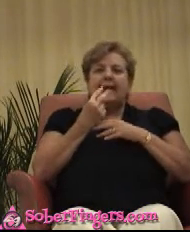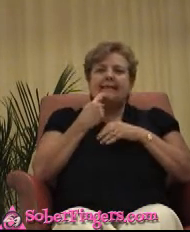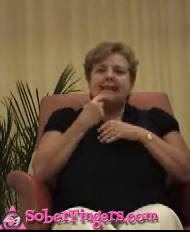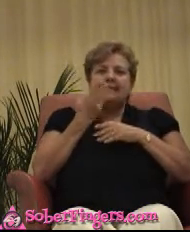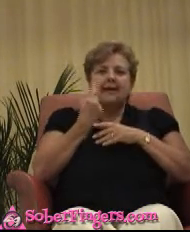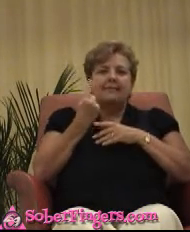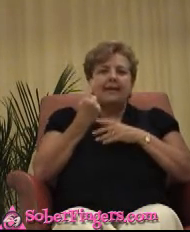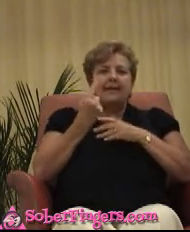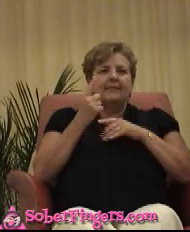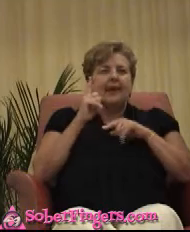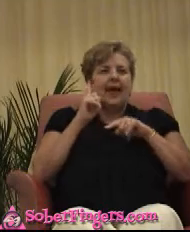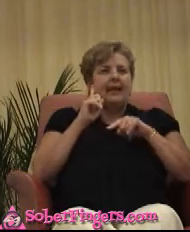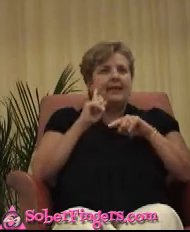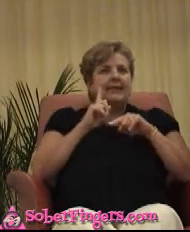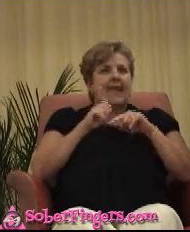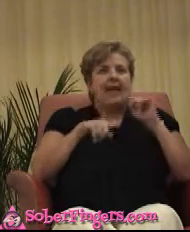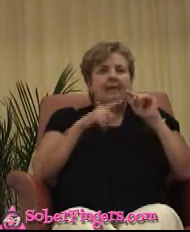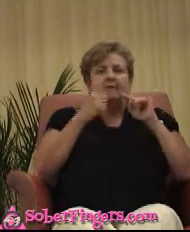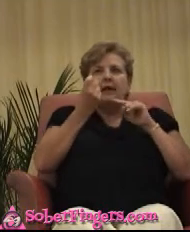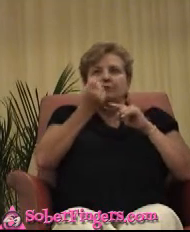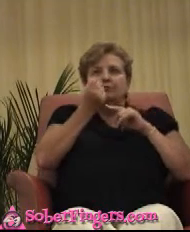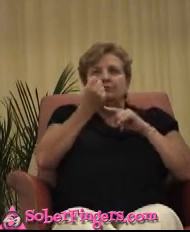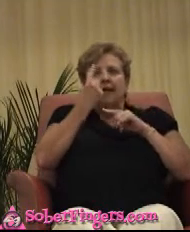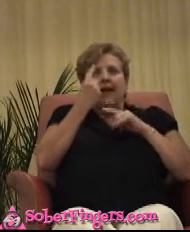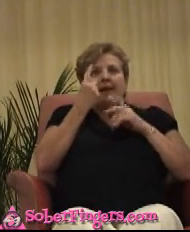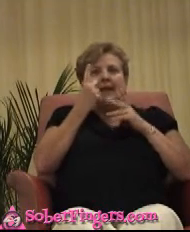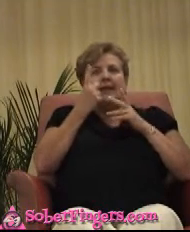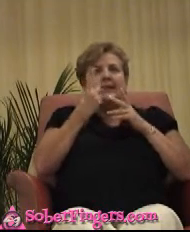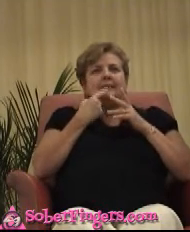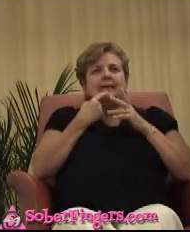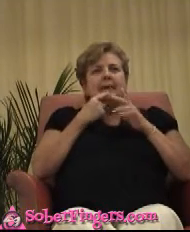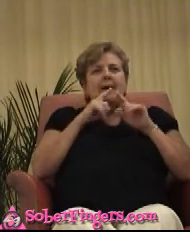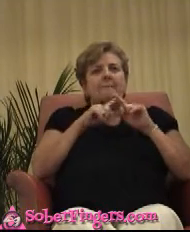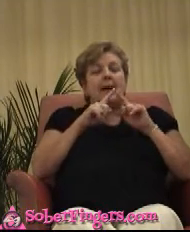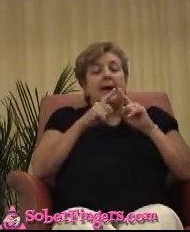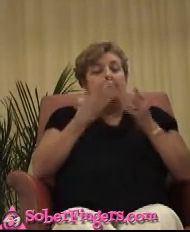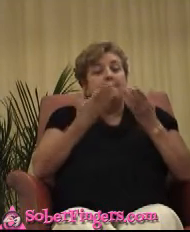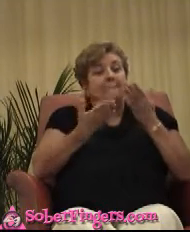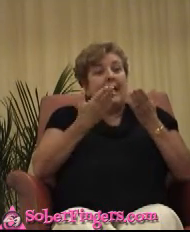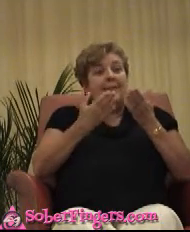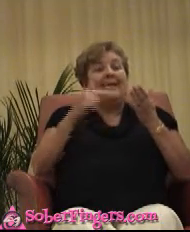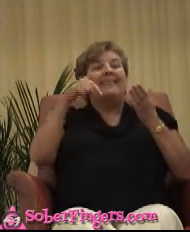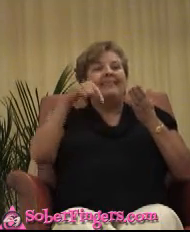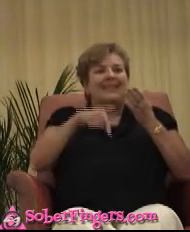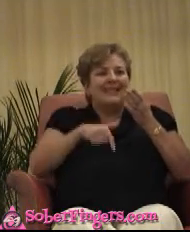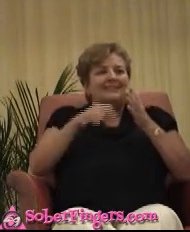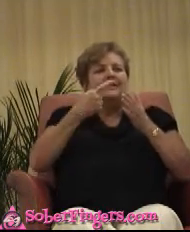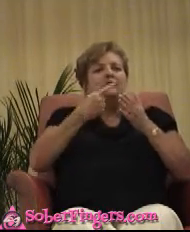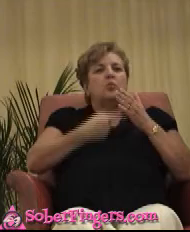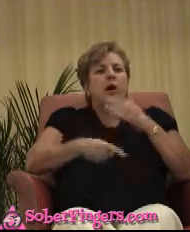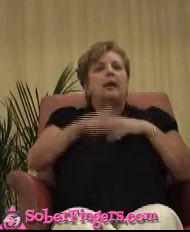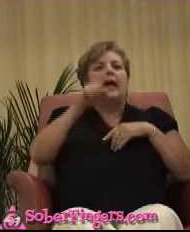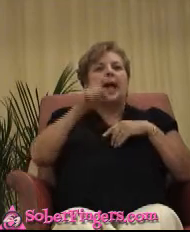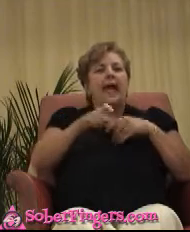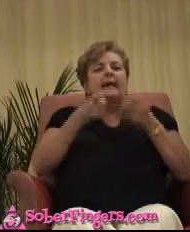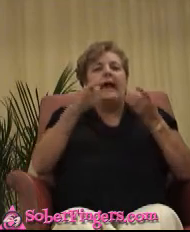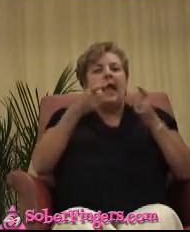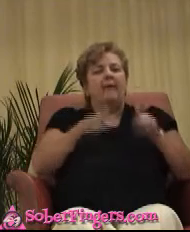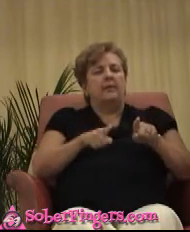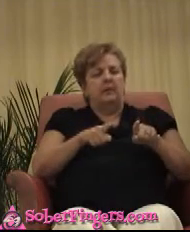fathom or process or comprehend. He said, but maybe this is what had to happen. And I did not understand that